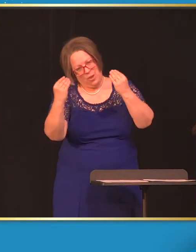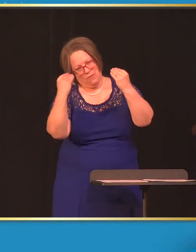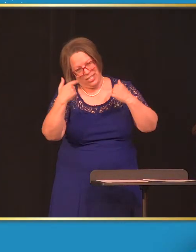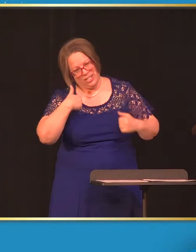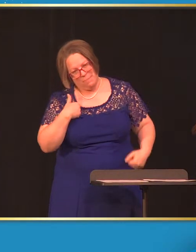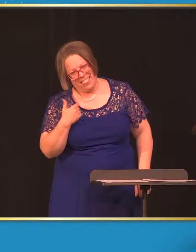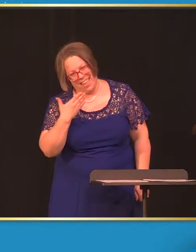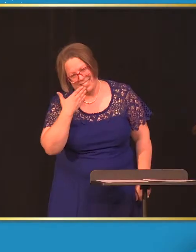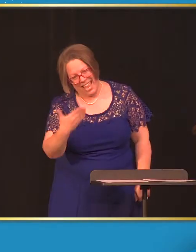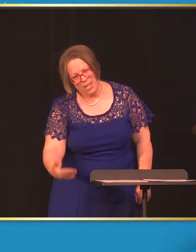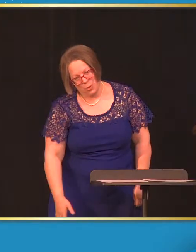much.